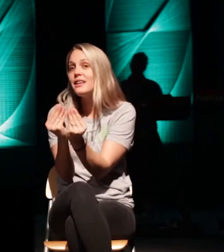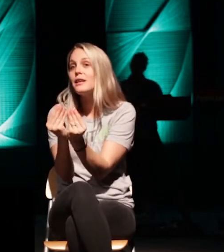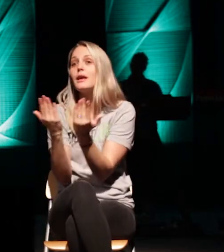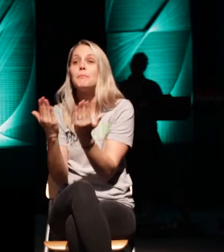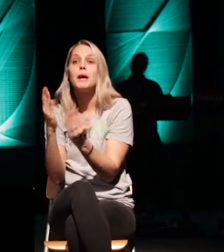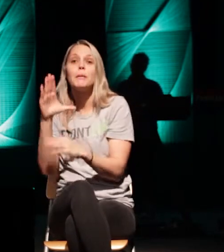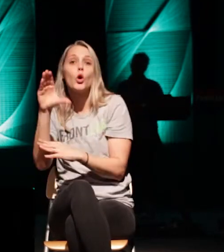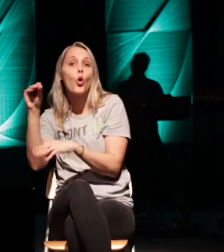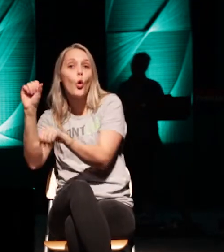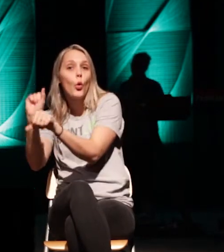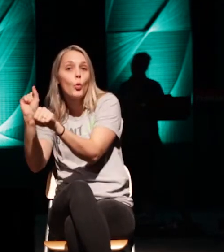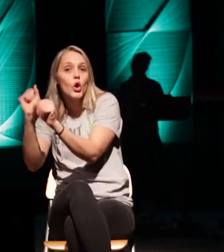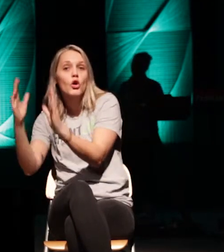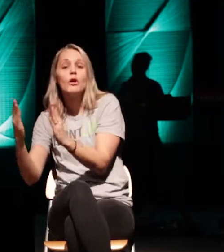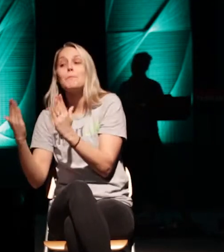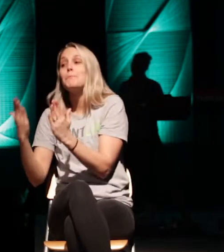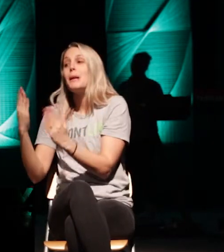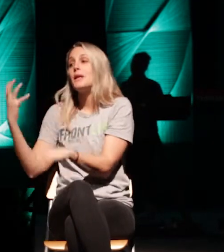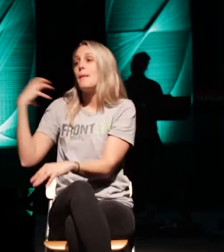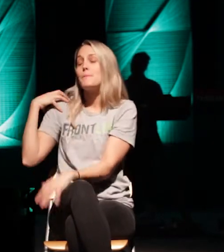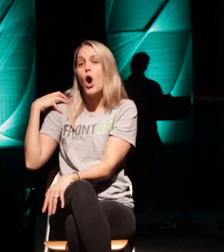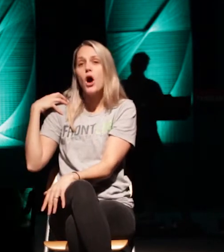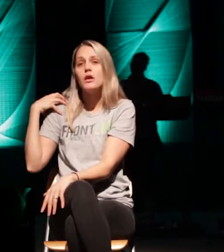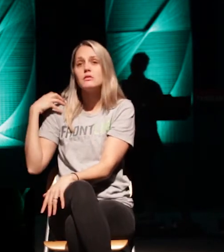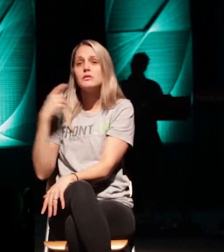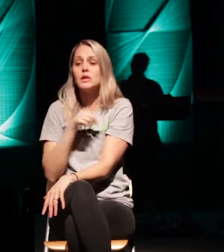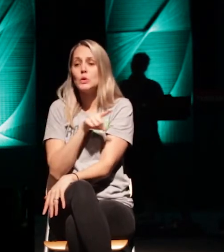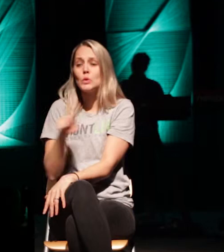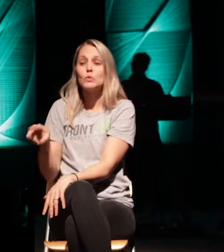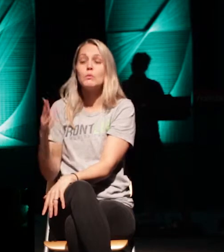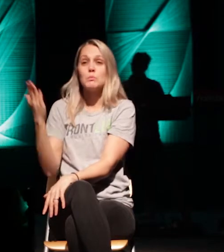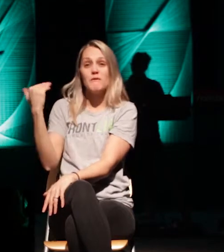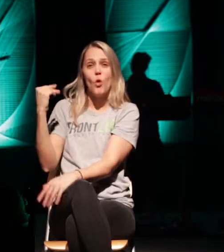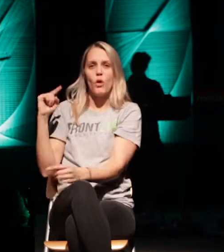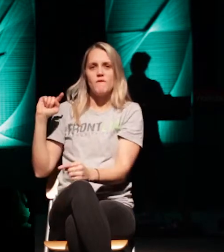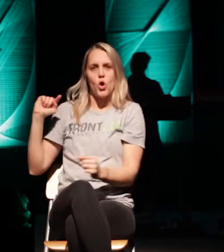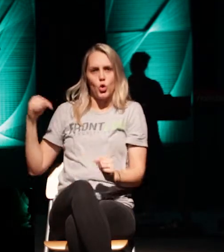or someone who has deeply hurt you in the past.